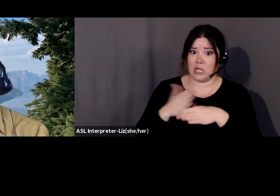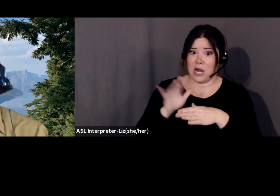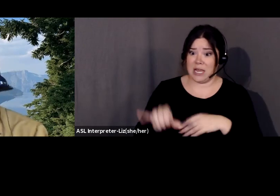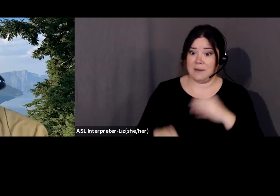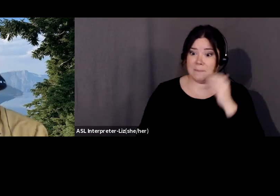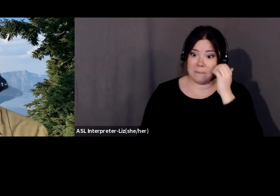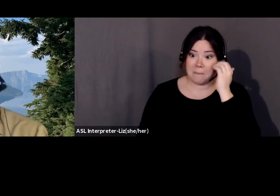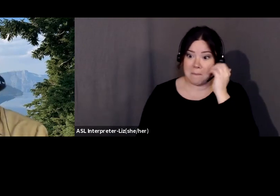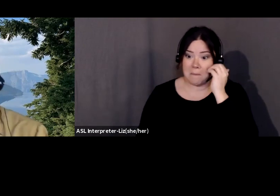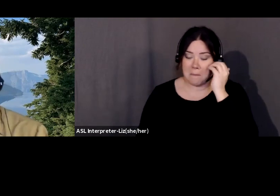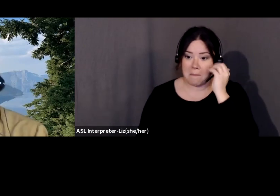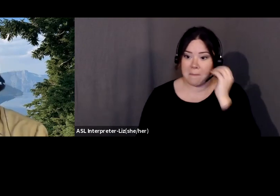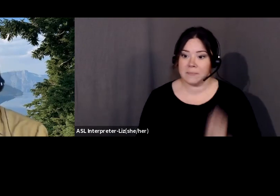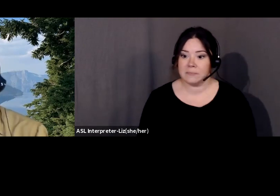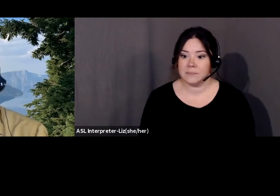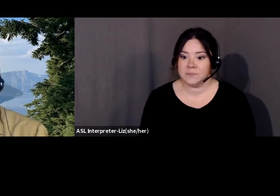So.